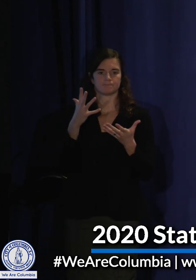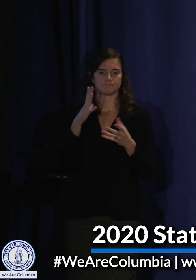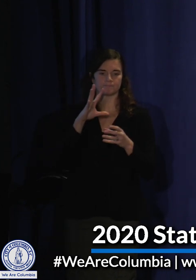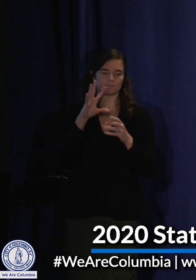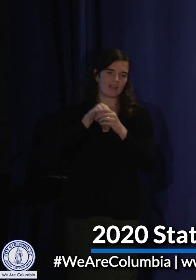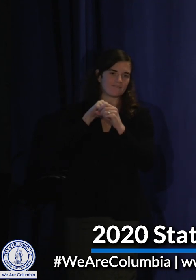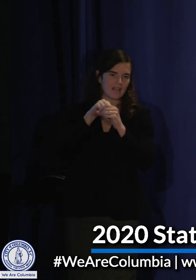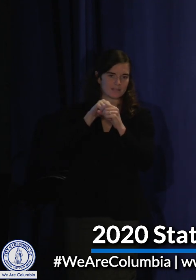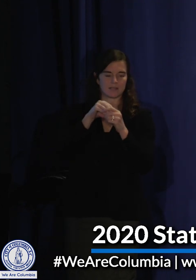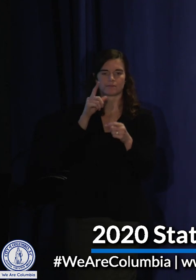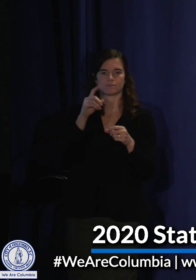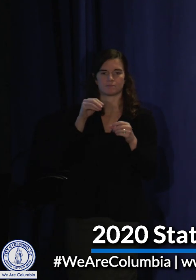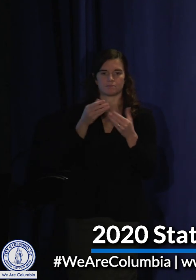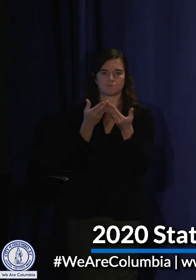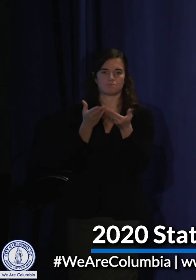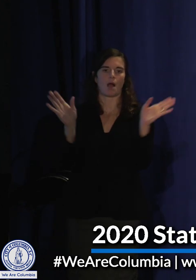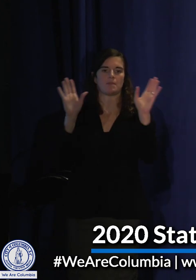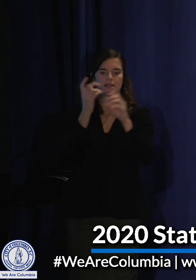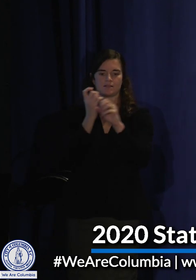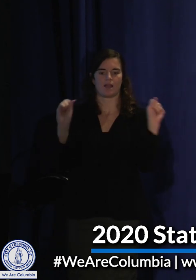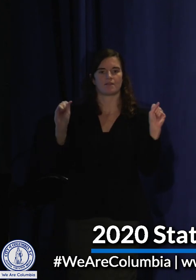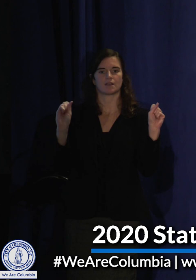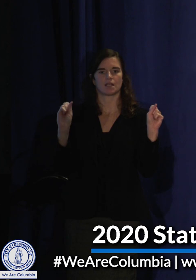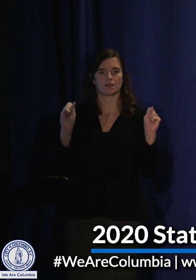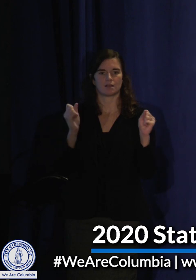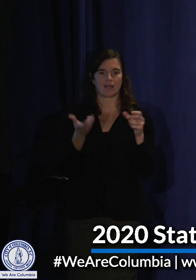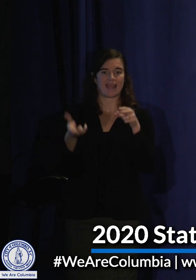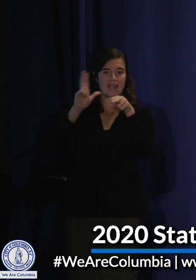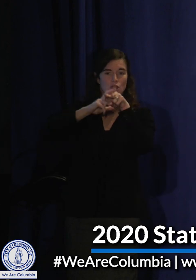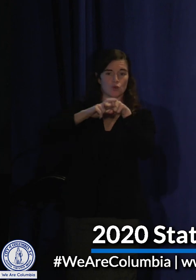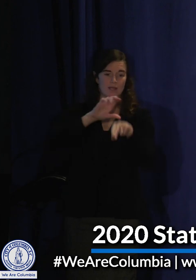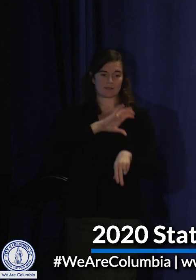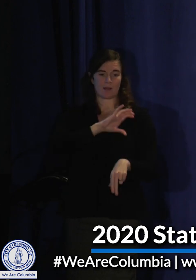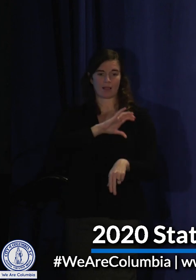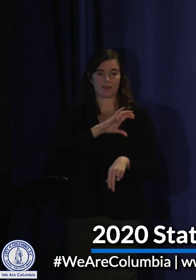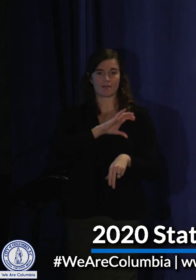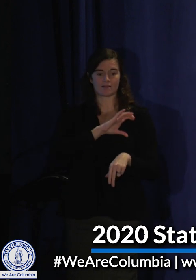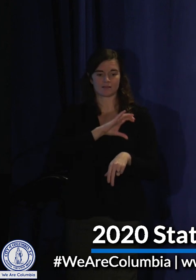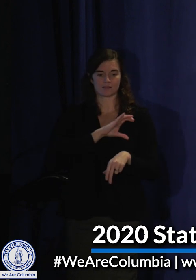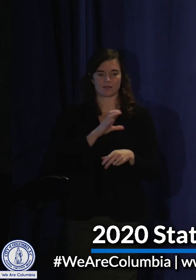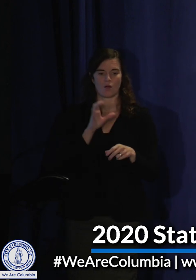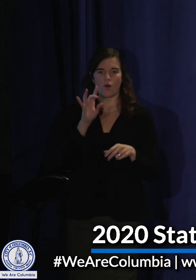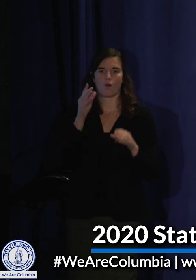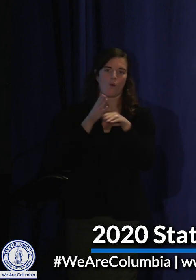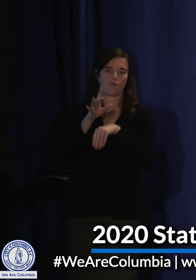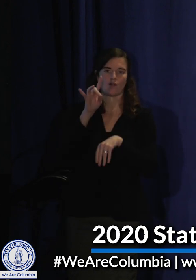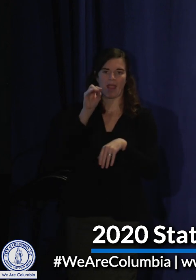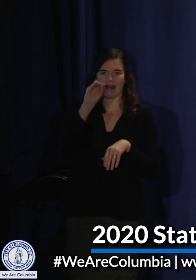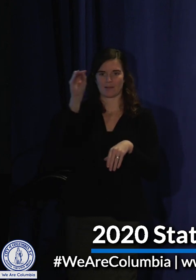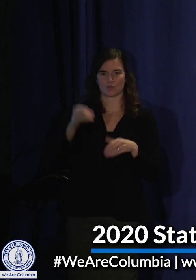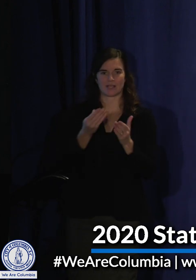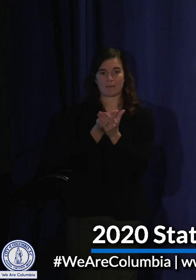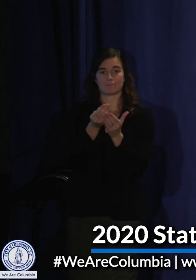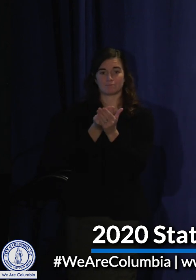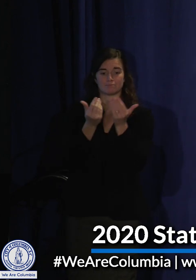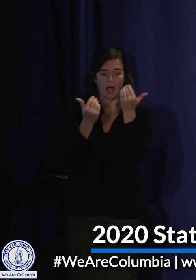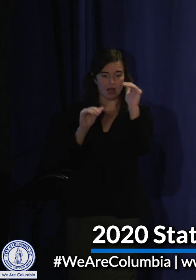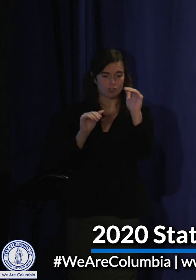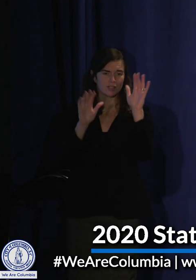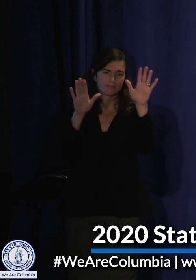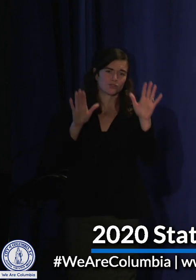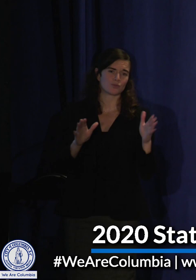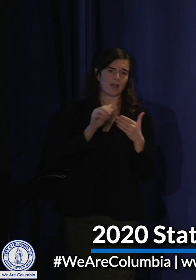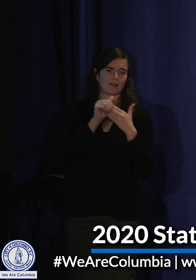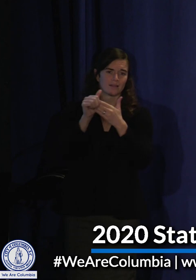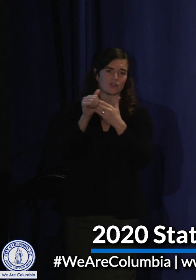in the history of our city, increasing our police department budget by almost 80%, purchasing ShotSpider technology with great